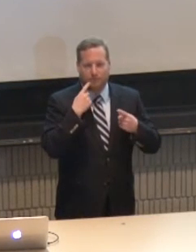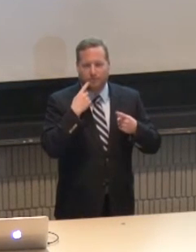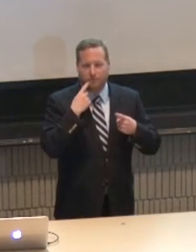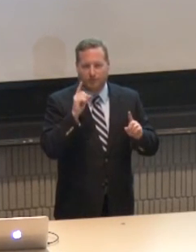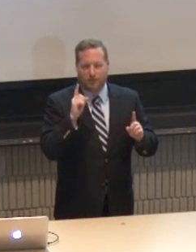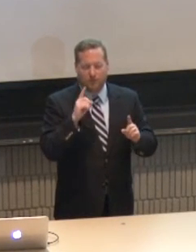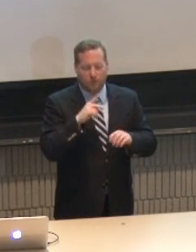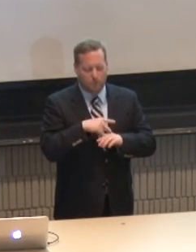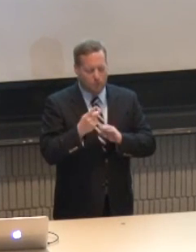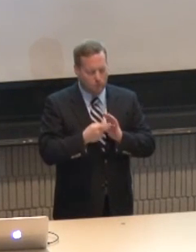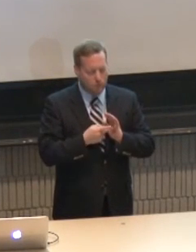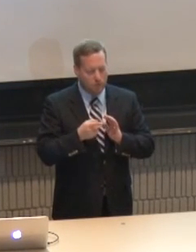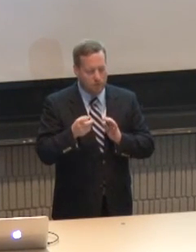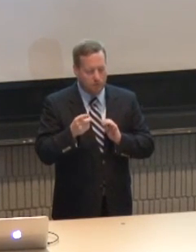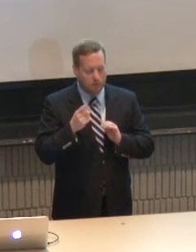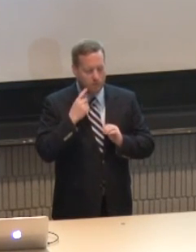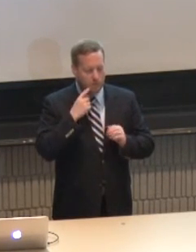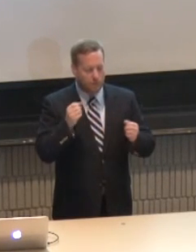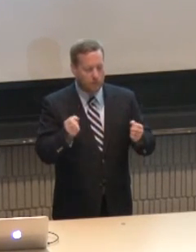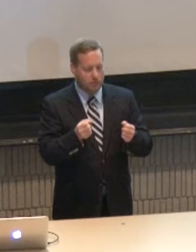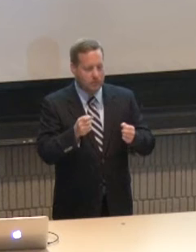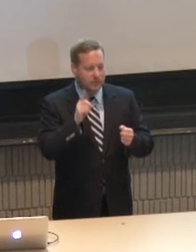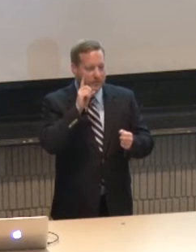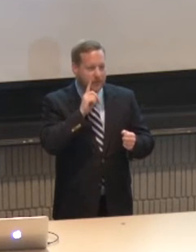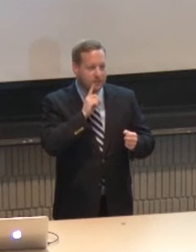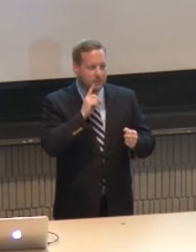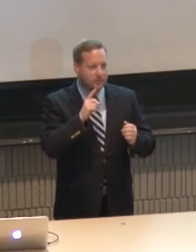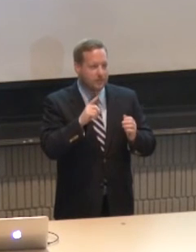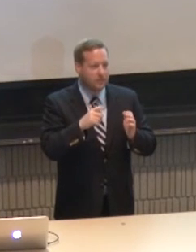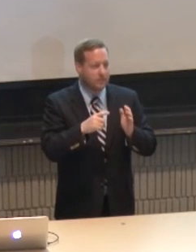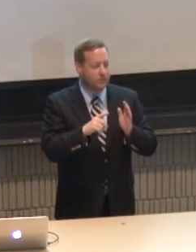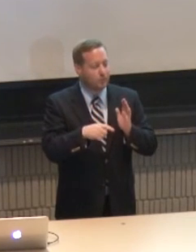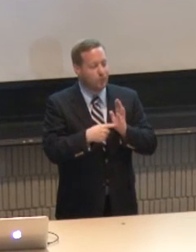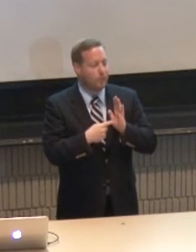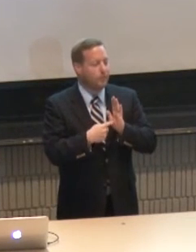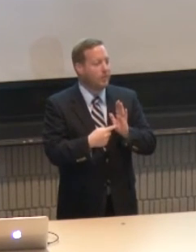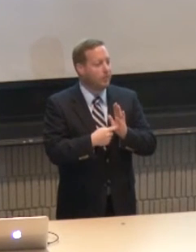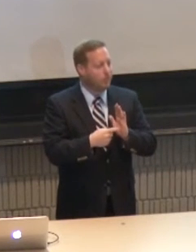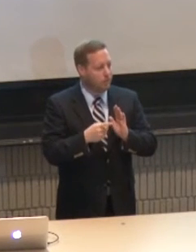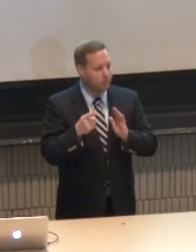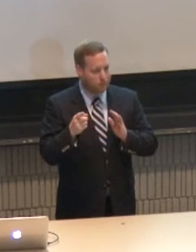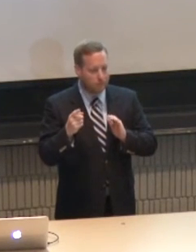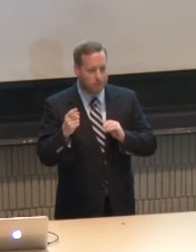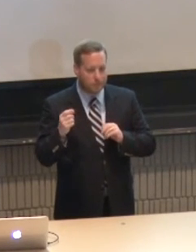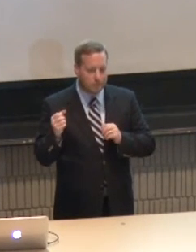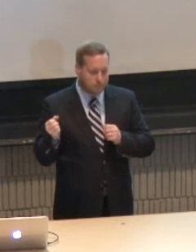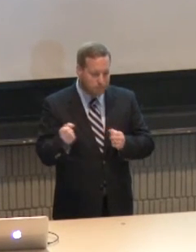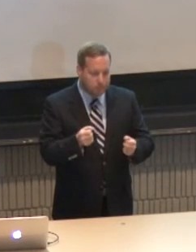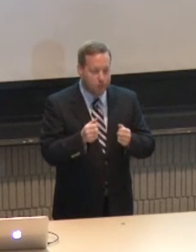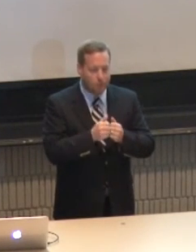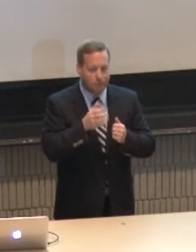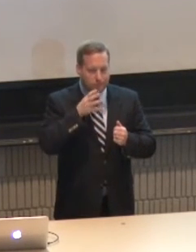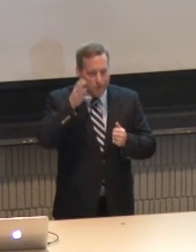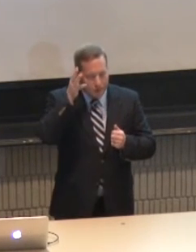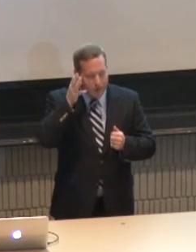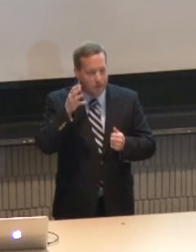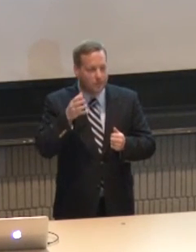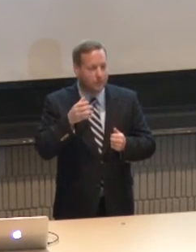I think New Mexico has a particularly famous program that matches up